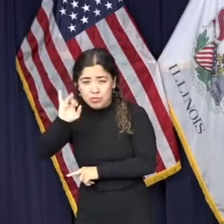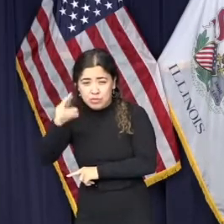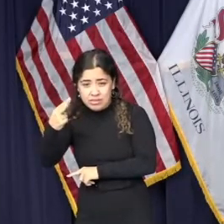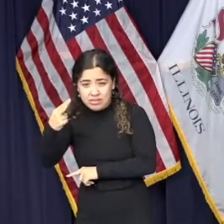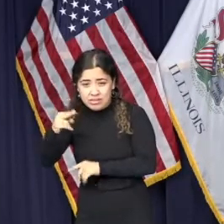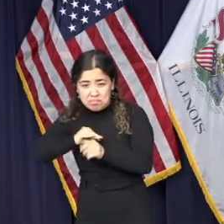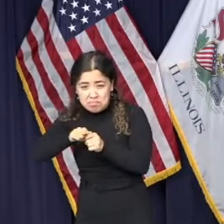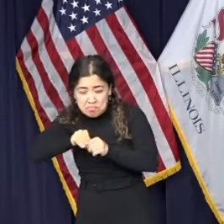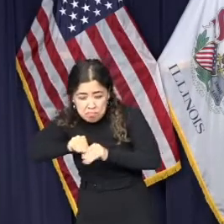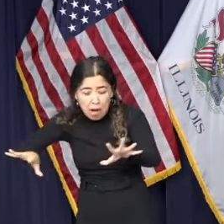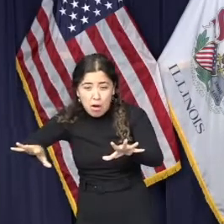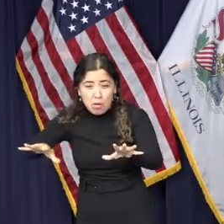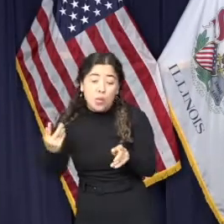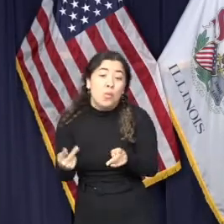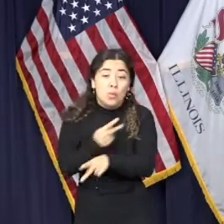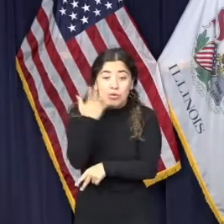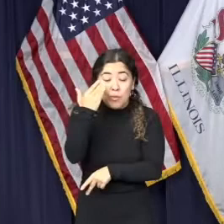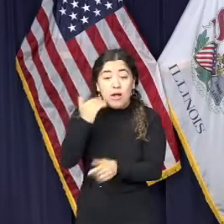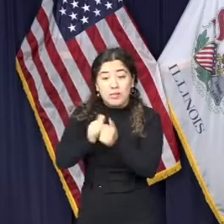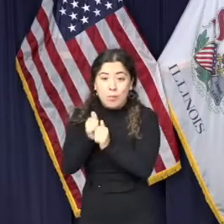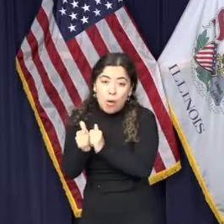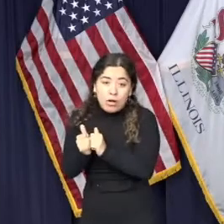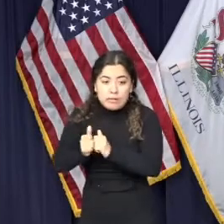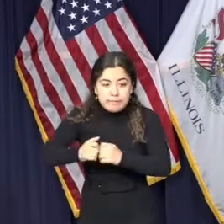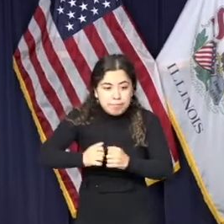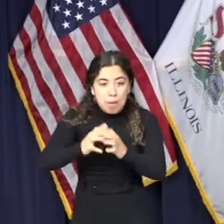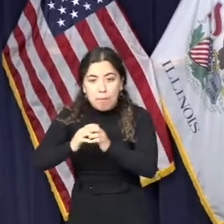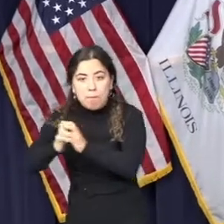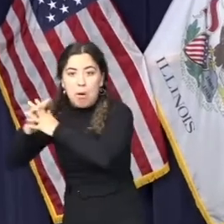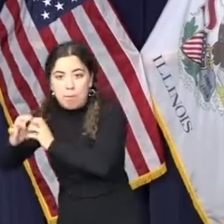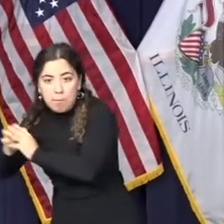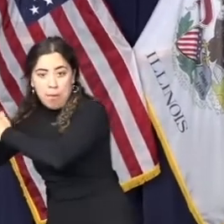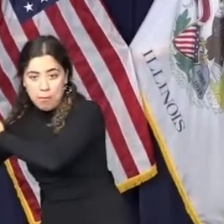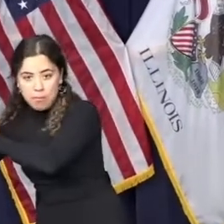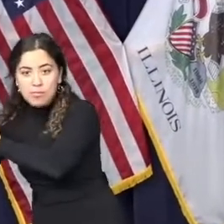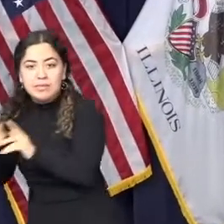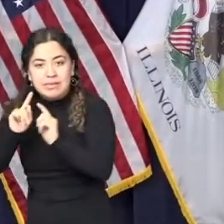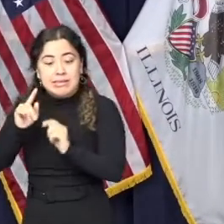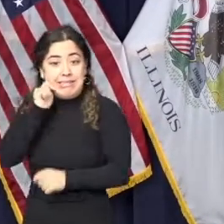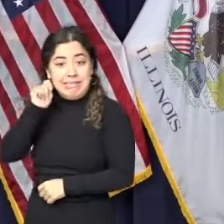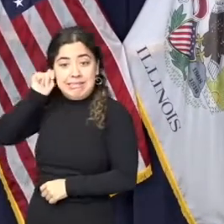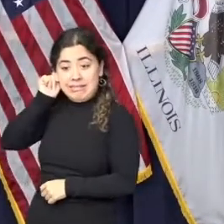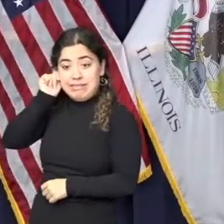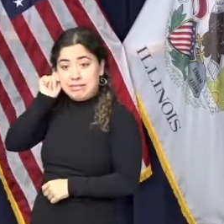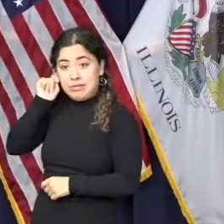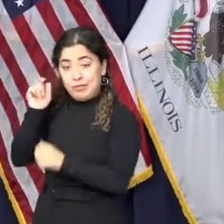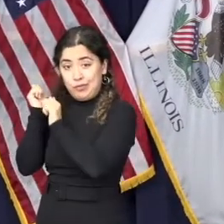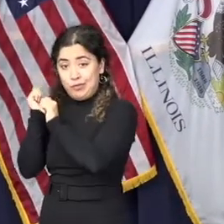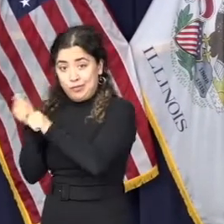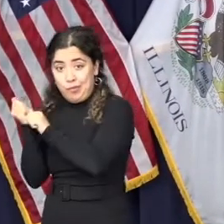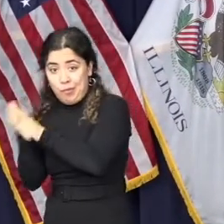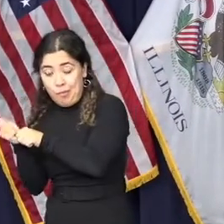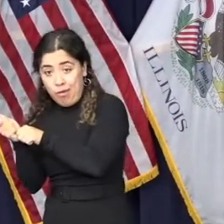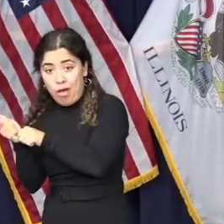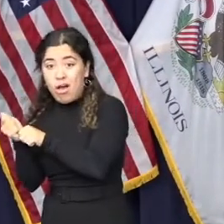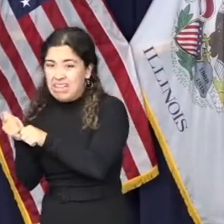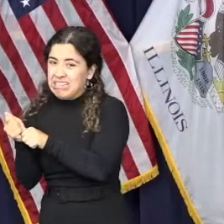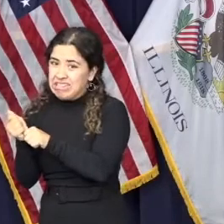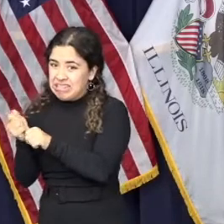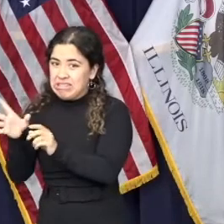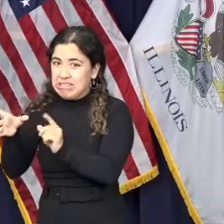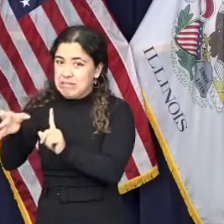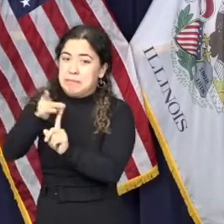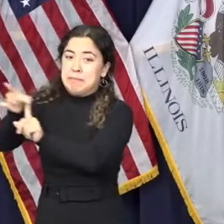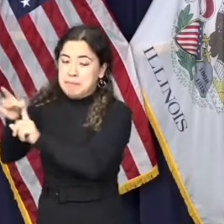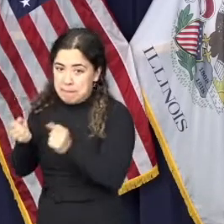camps, and a teen softball league in Knox County was plagued by similar issues. On